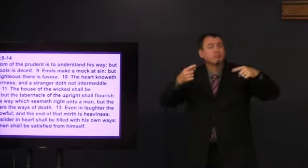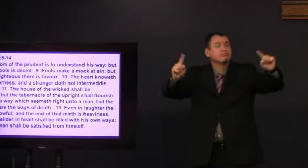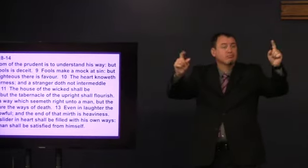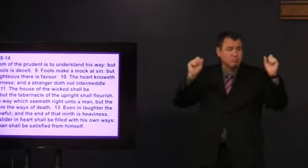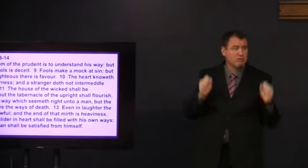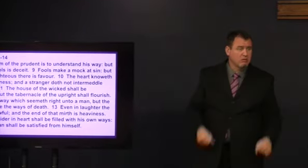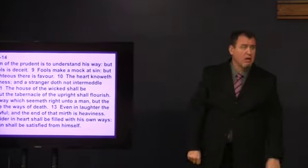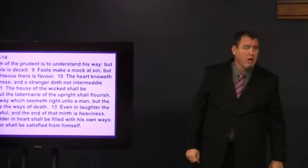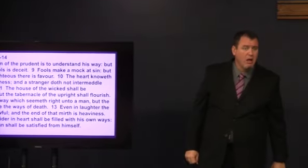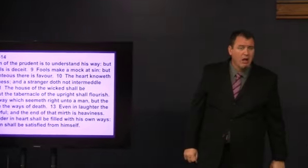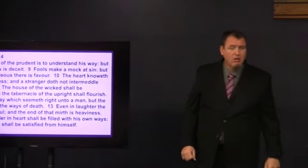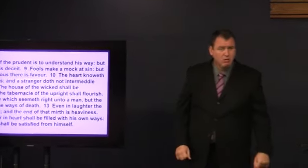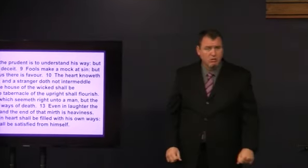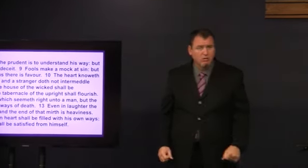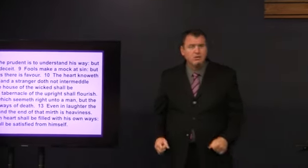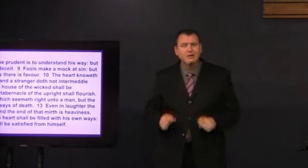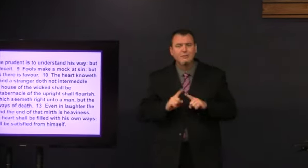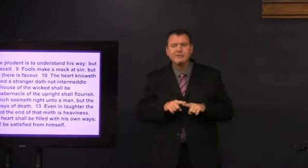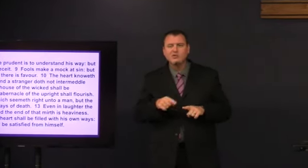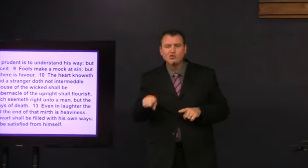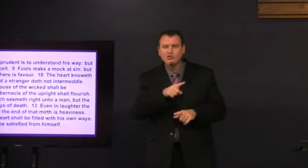Even if you're poor, you can be poor and still be successful.